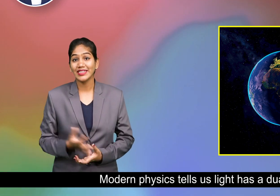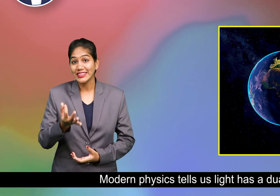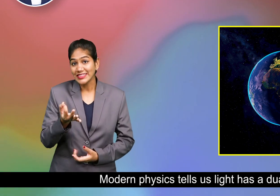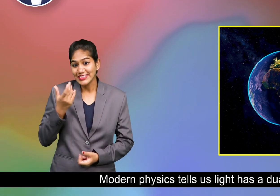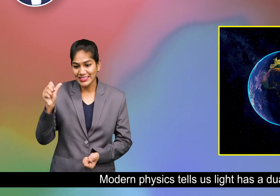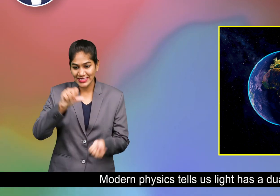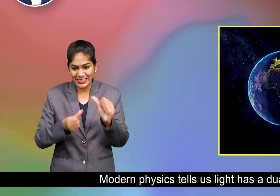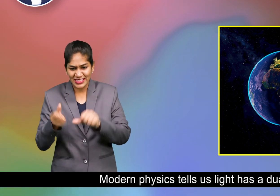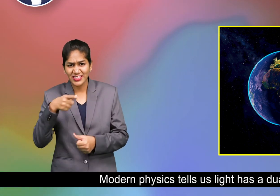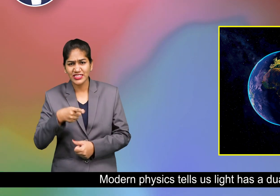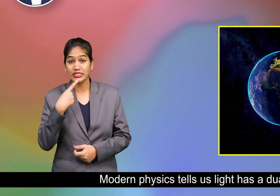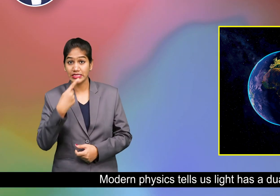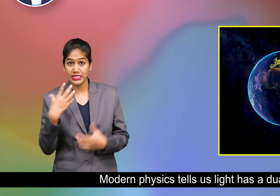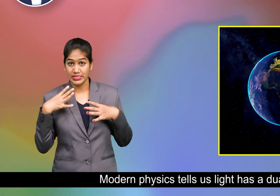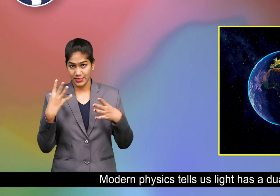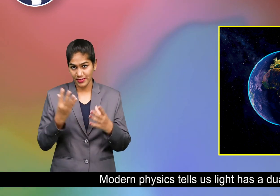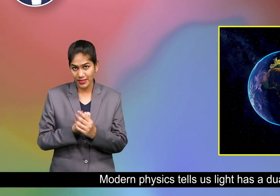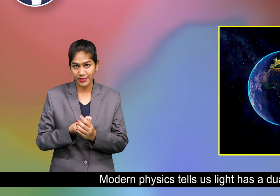Modern physics tells us